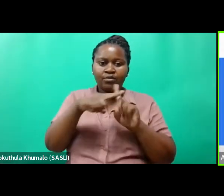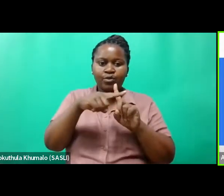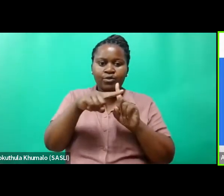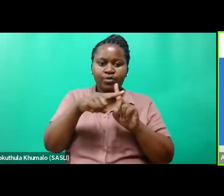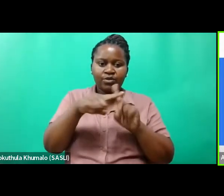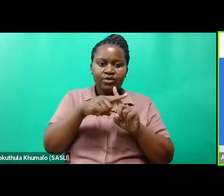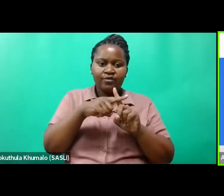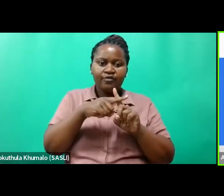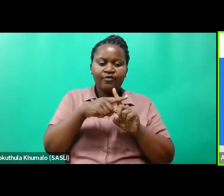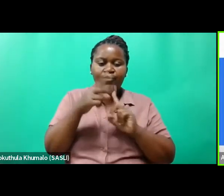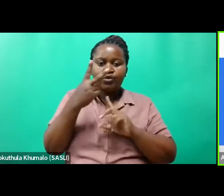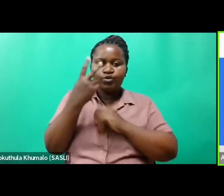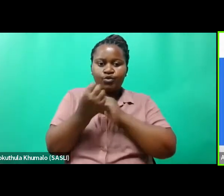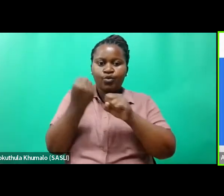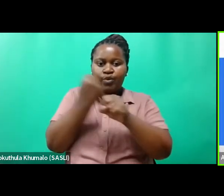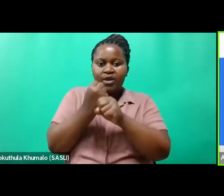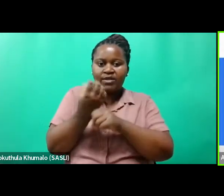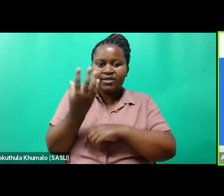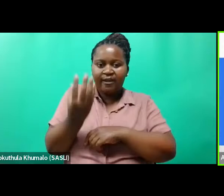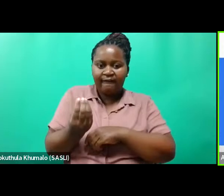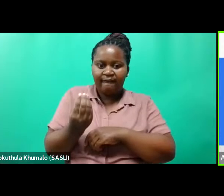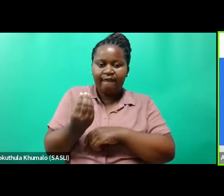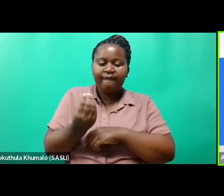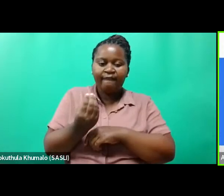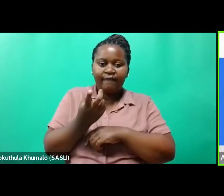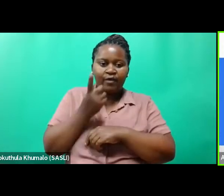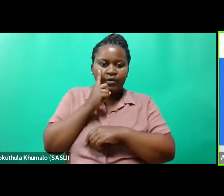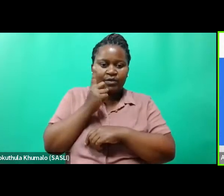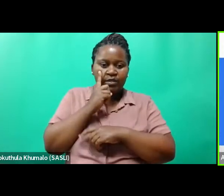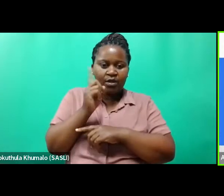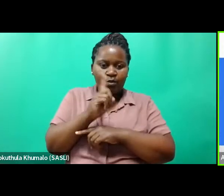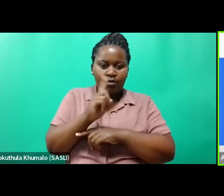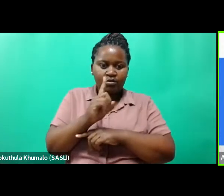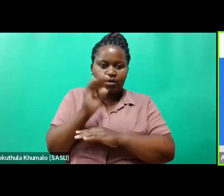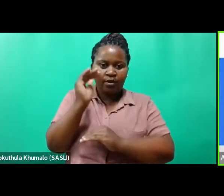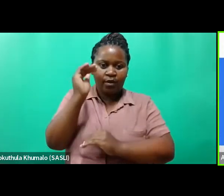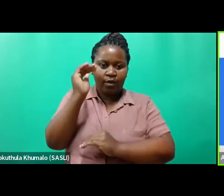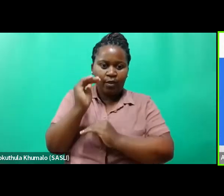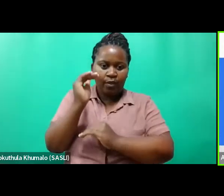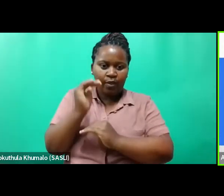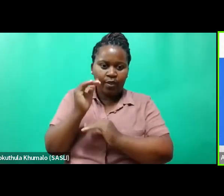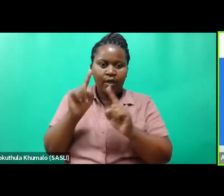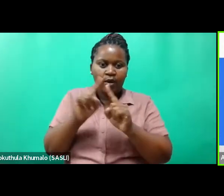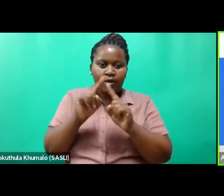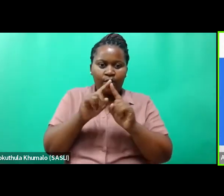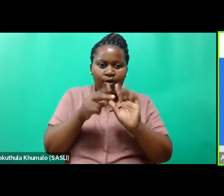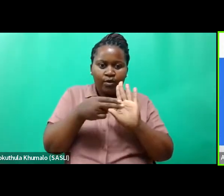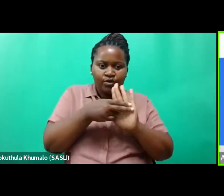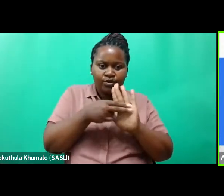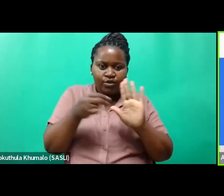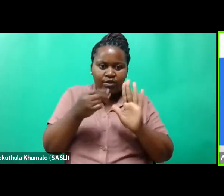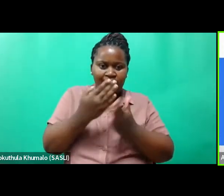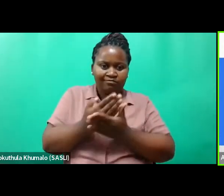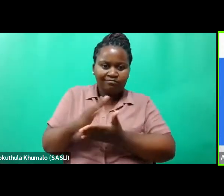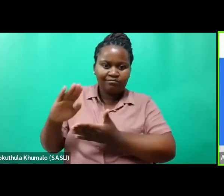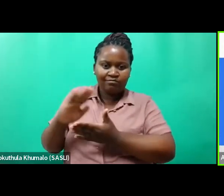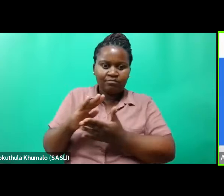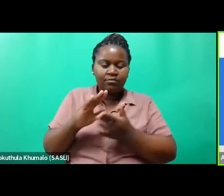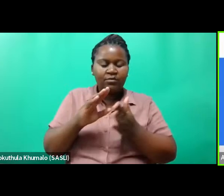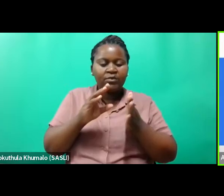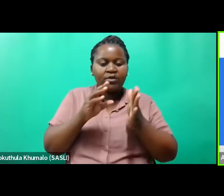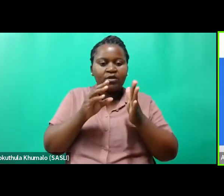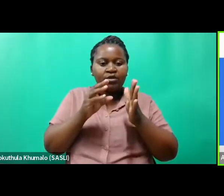years. We've seen that a reduction in stigma has afforded students with disabilities